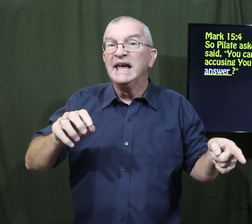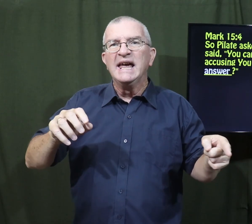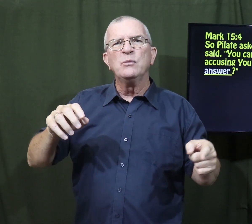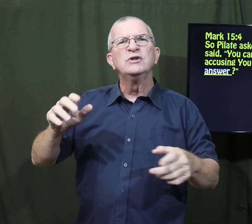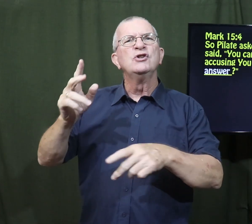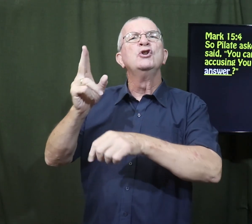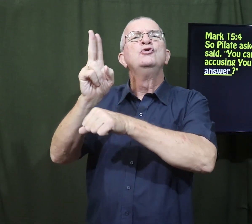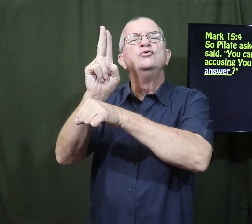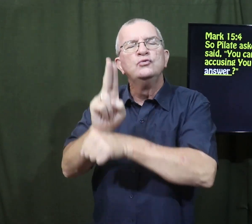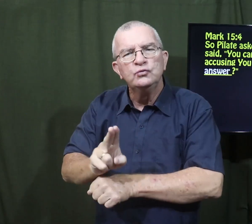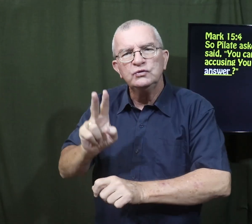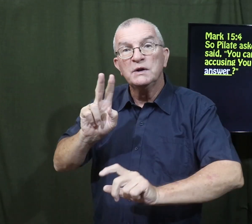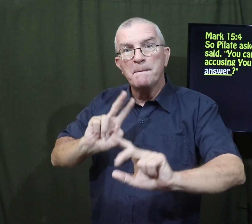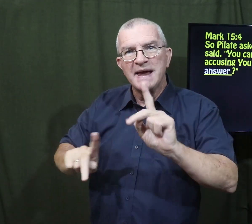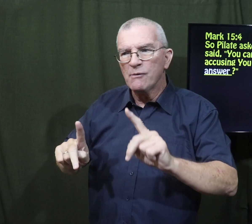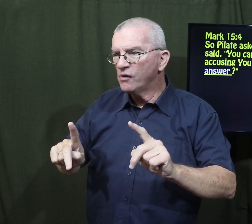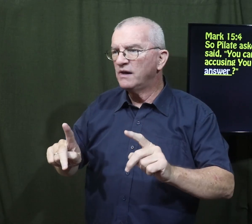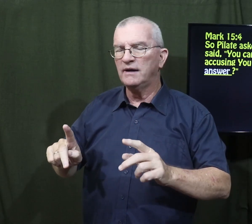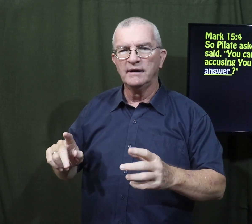Pilate was used to people